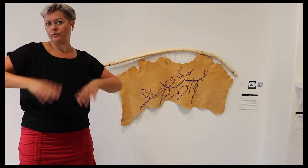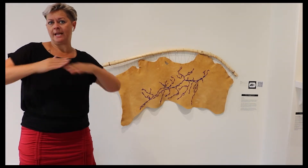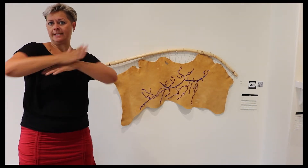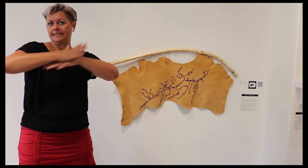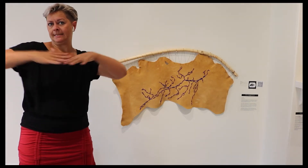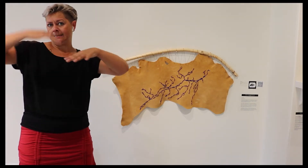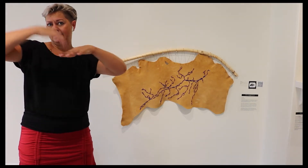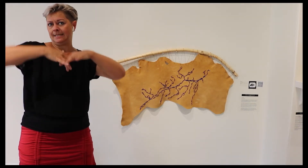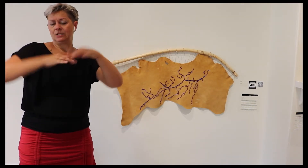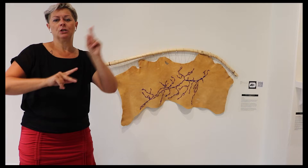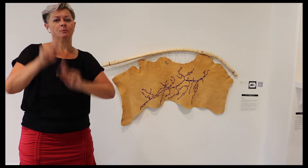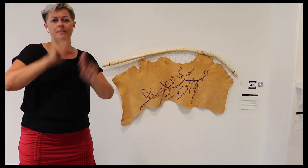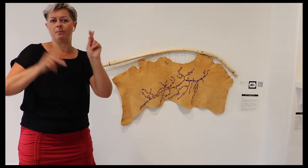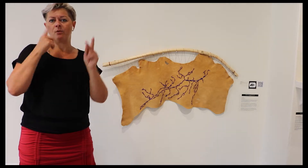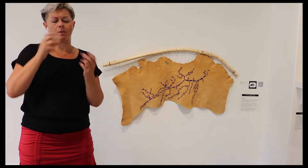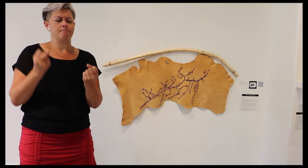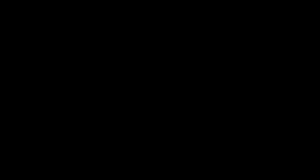peoples for thousands of years.